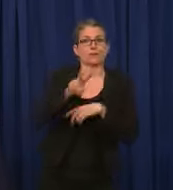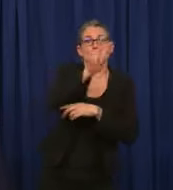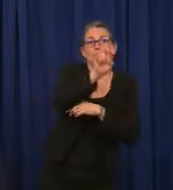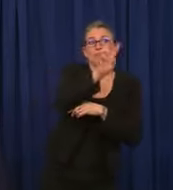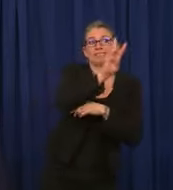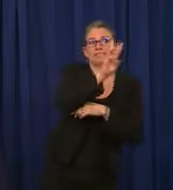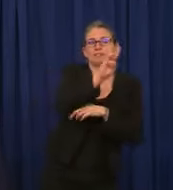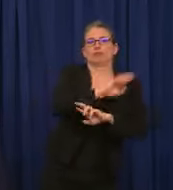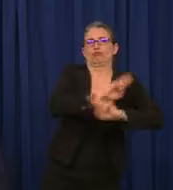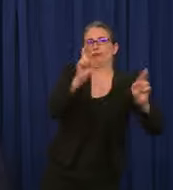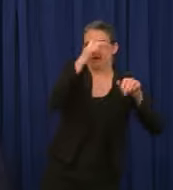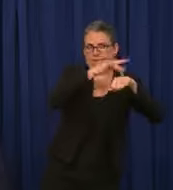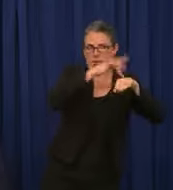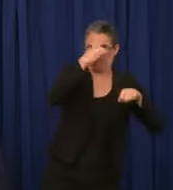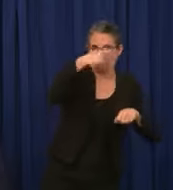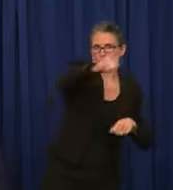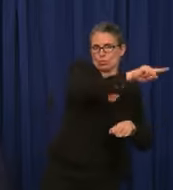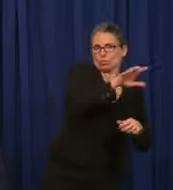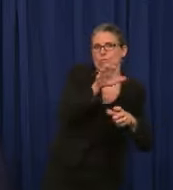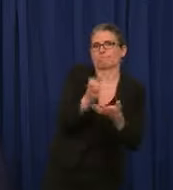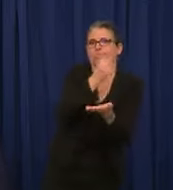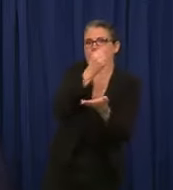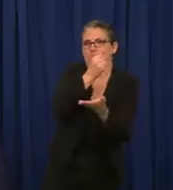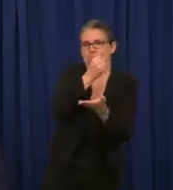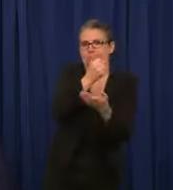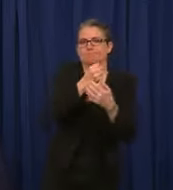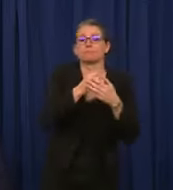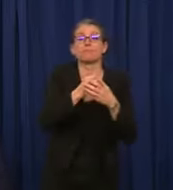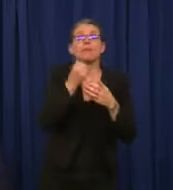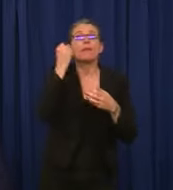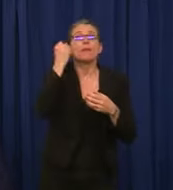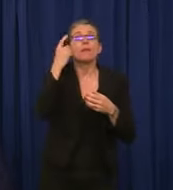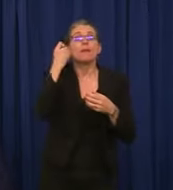available. There are also available